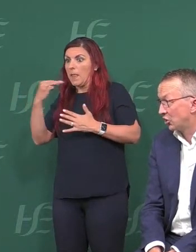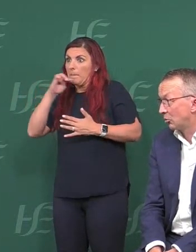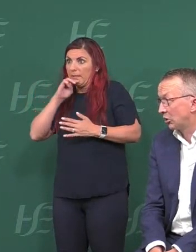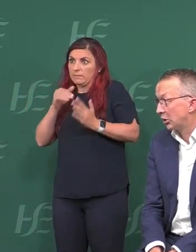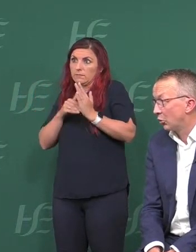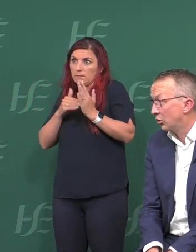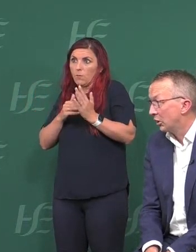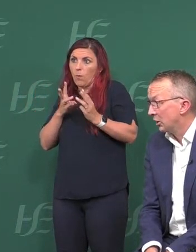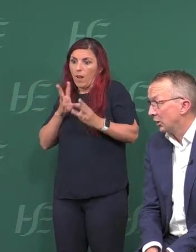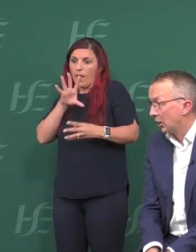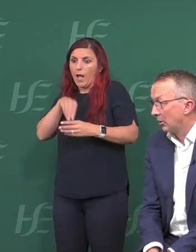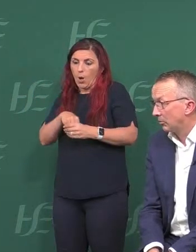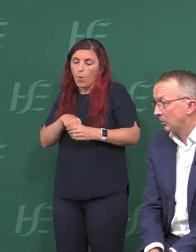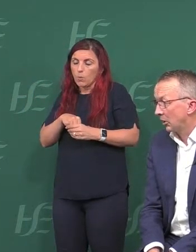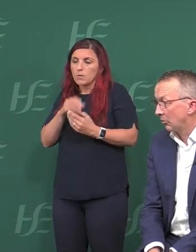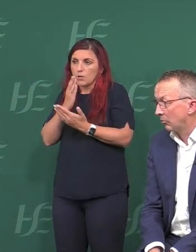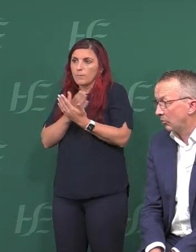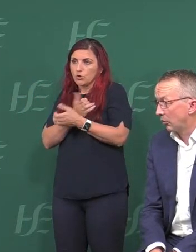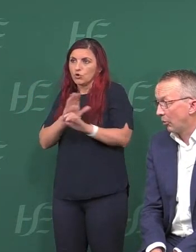by extension would include